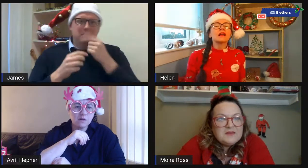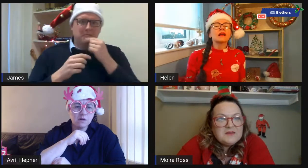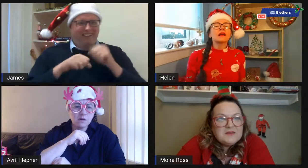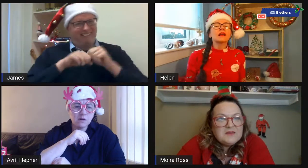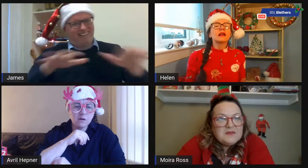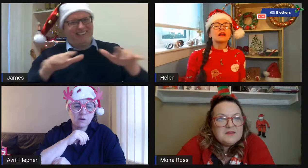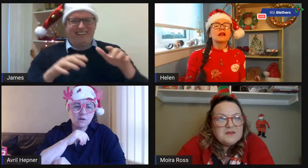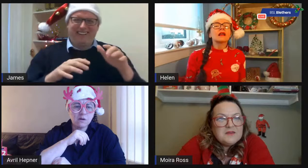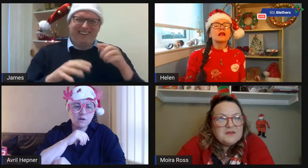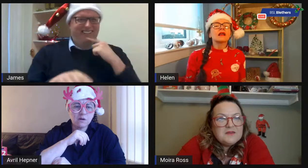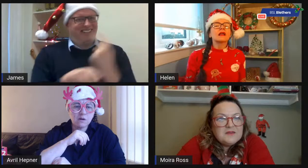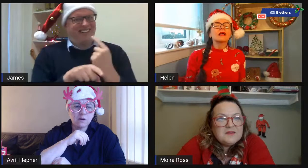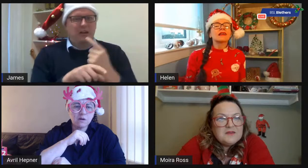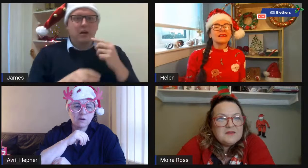Germany. Germany was a hub of it.